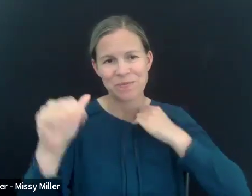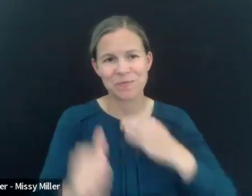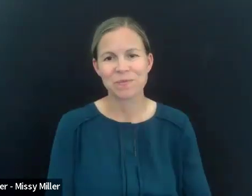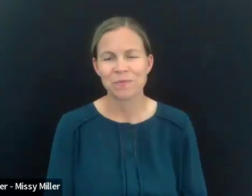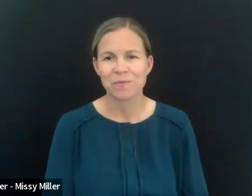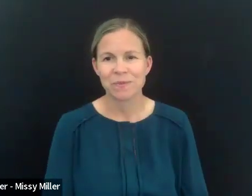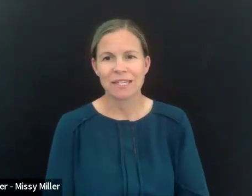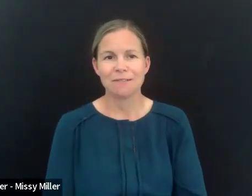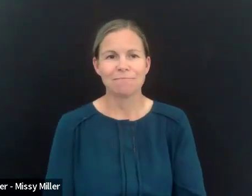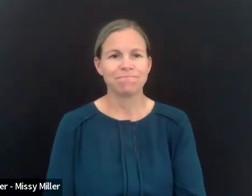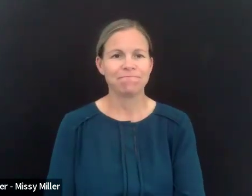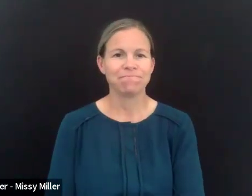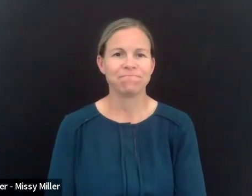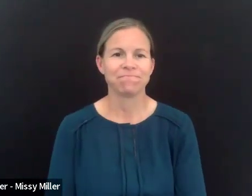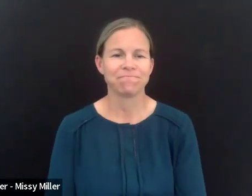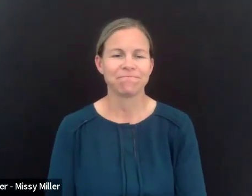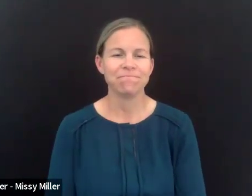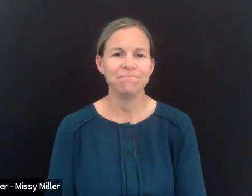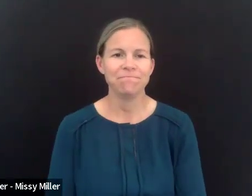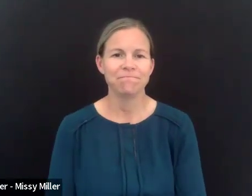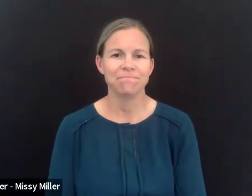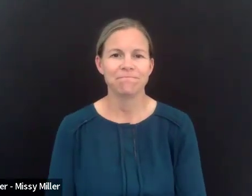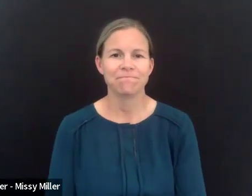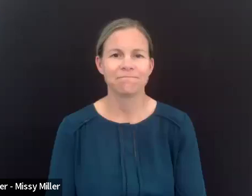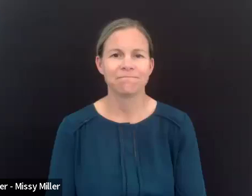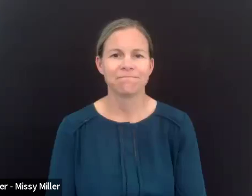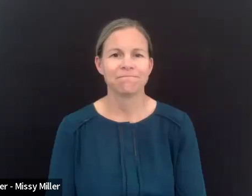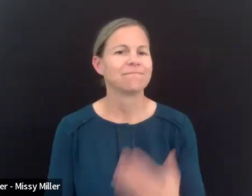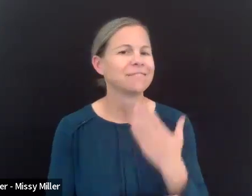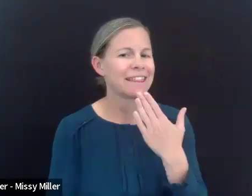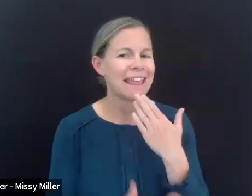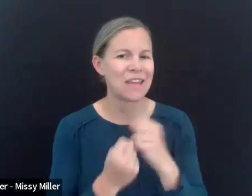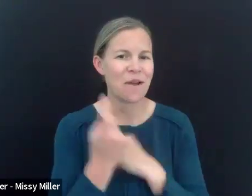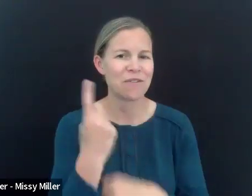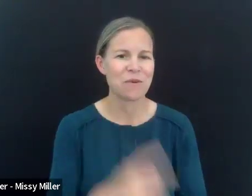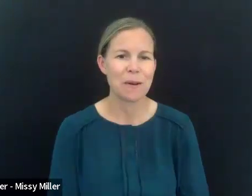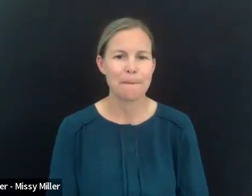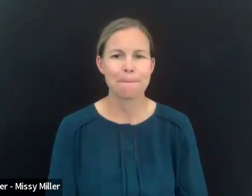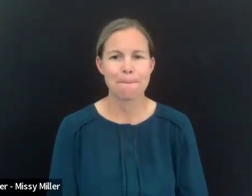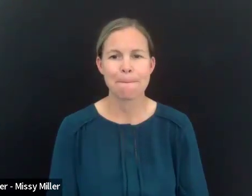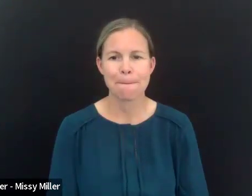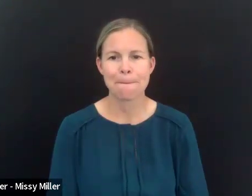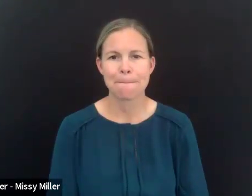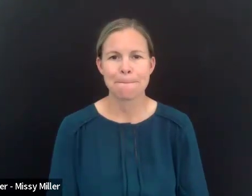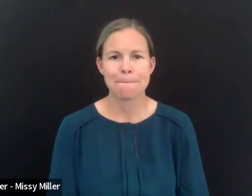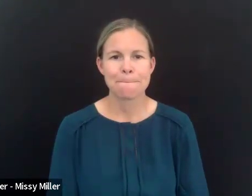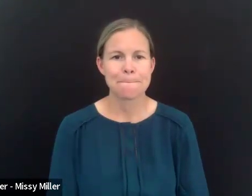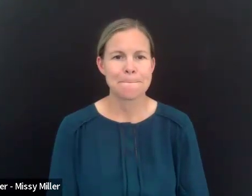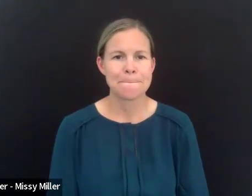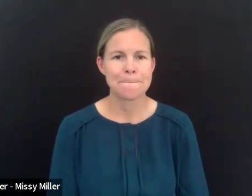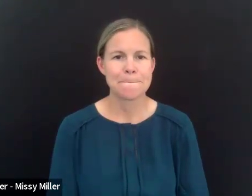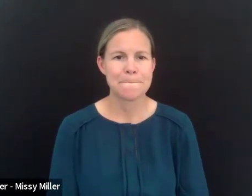Thank you all. Thanks, everyone. Thanks, everybody.